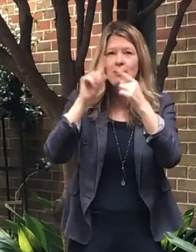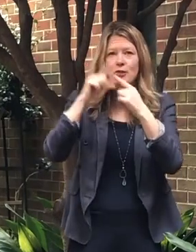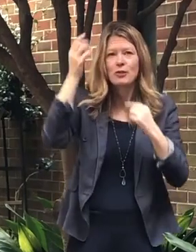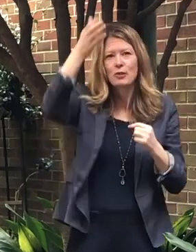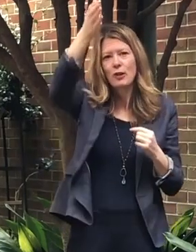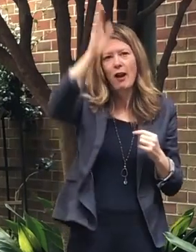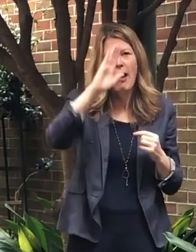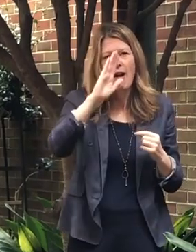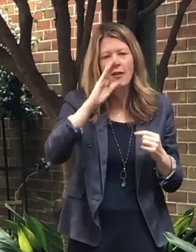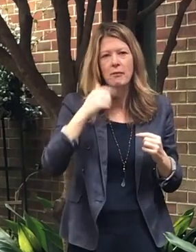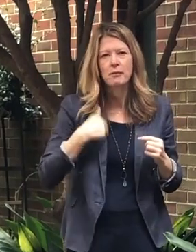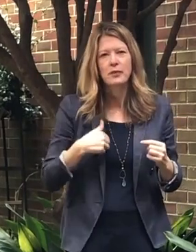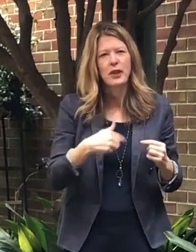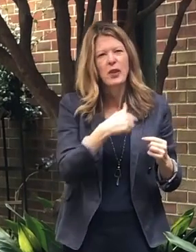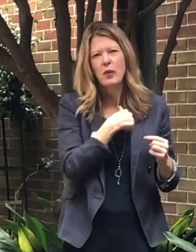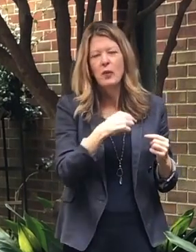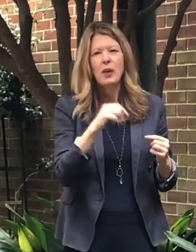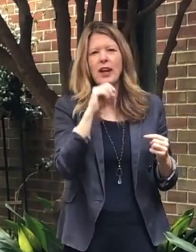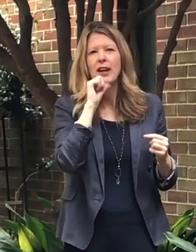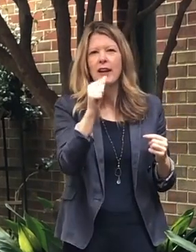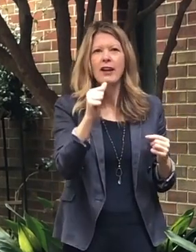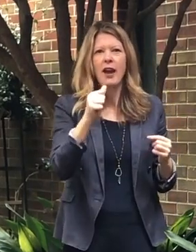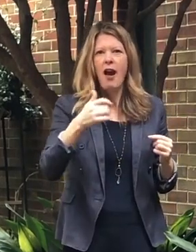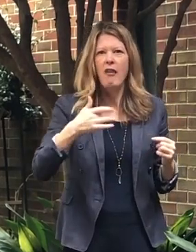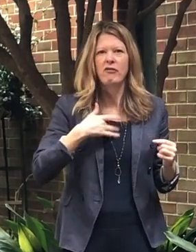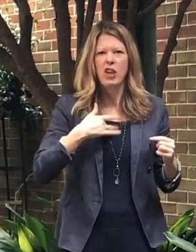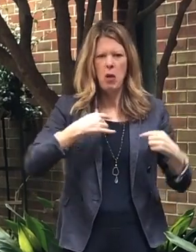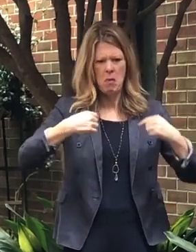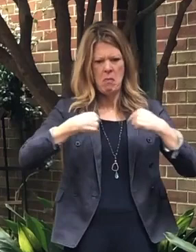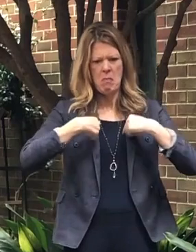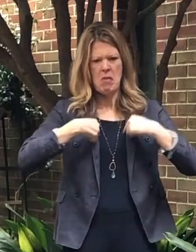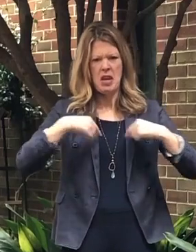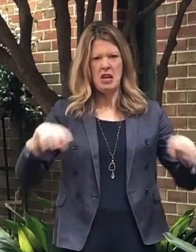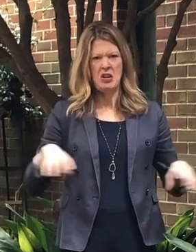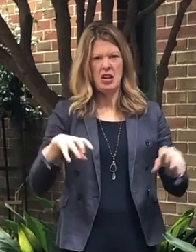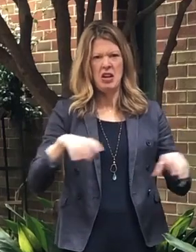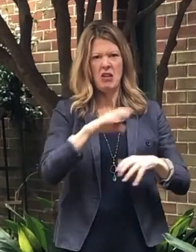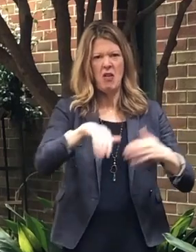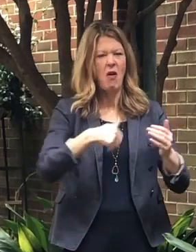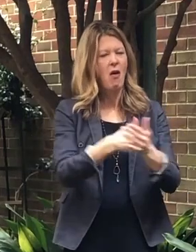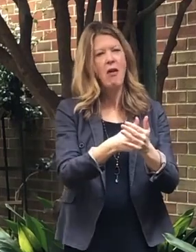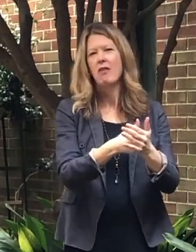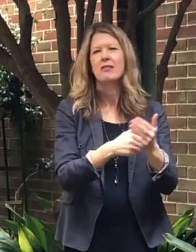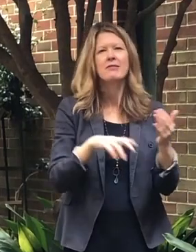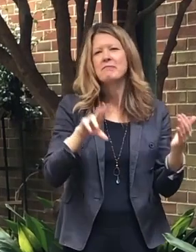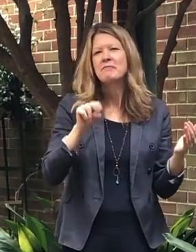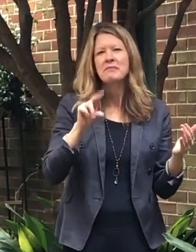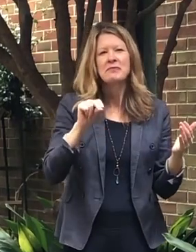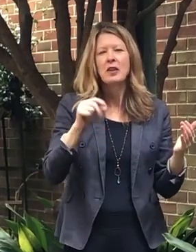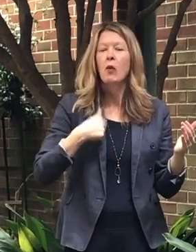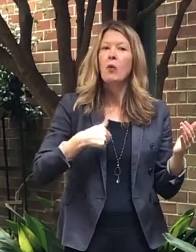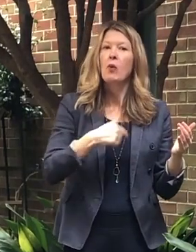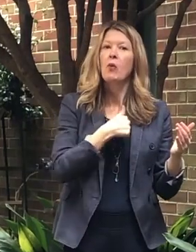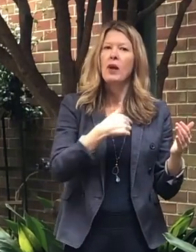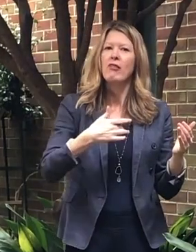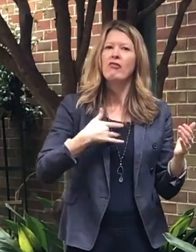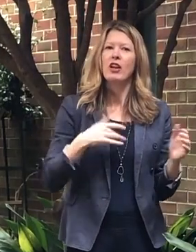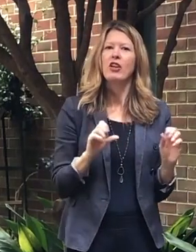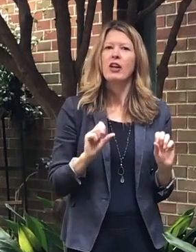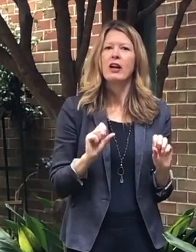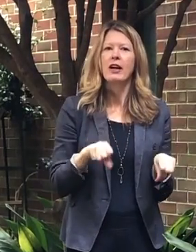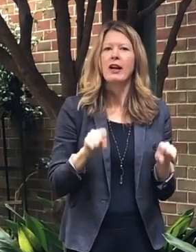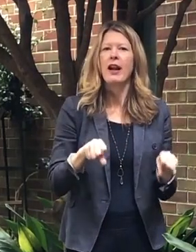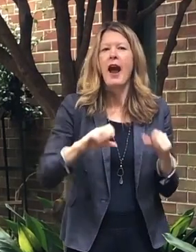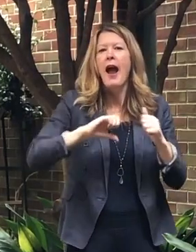Not that we are competent of ourselves to claim anything as coming from us. Our competence is from